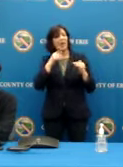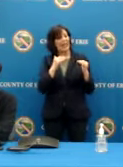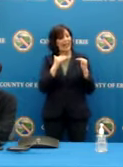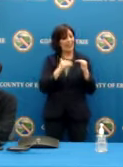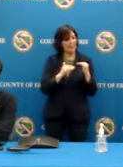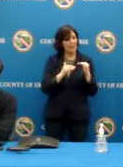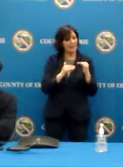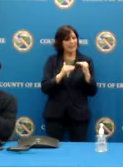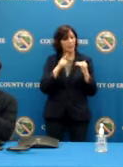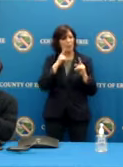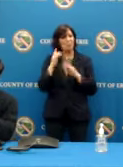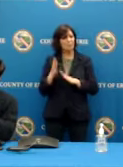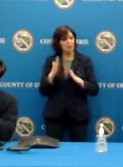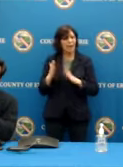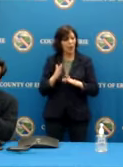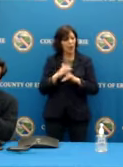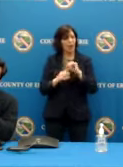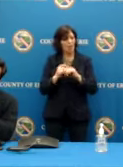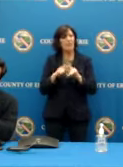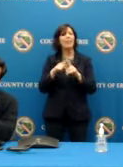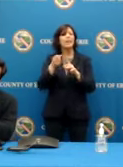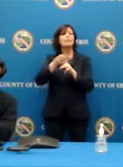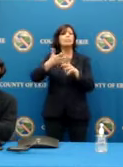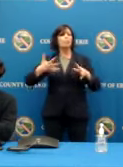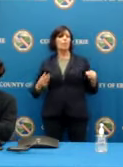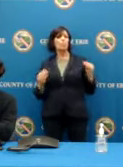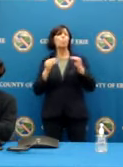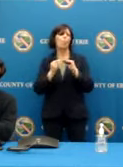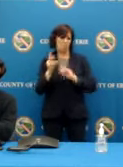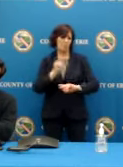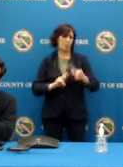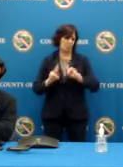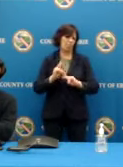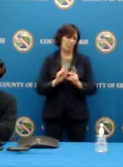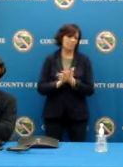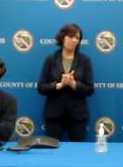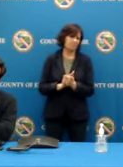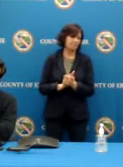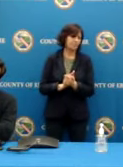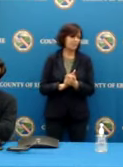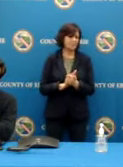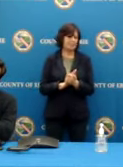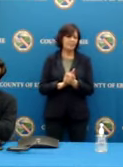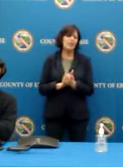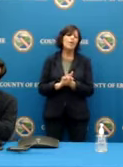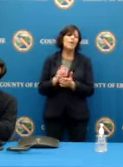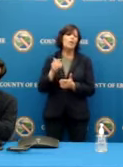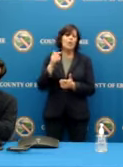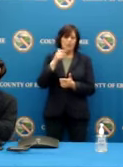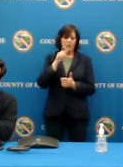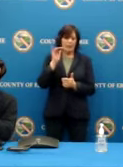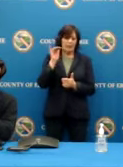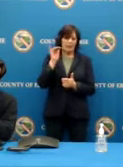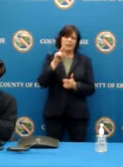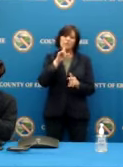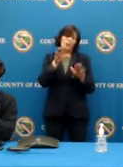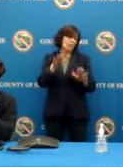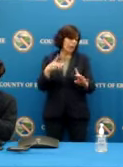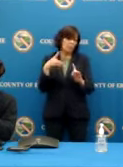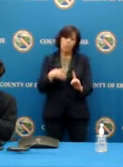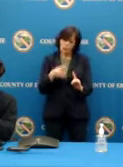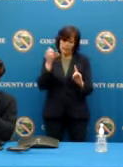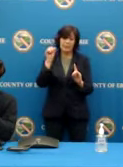without preparing, then people won't be getting their results in a timely fashion. So, and it won't be helpful. So that's a great point,